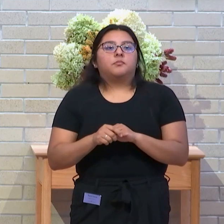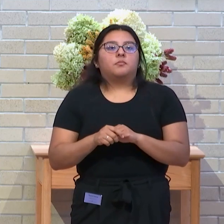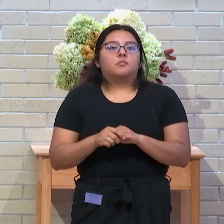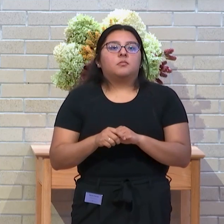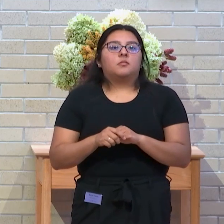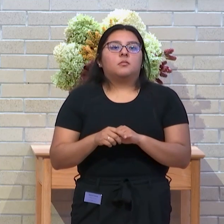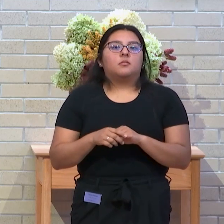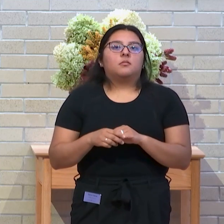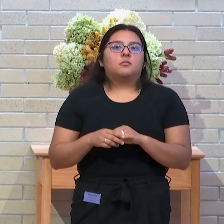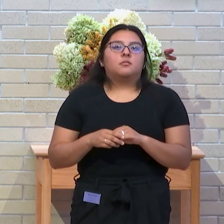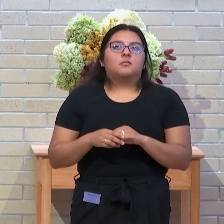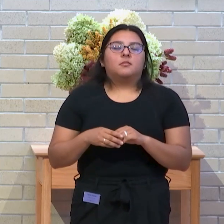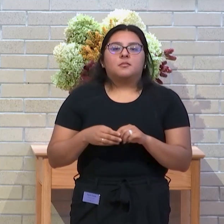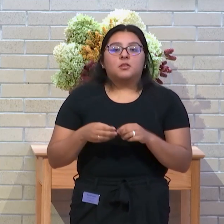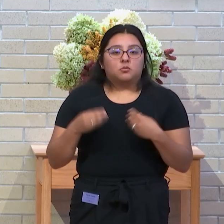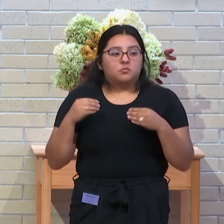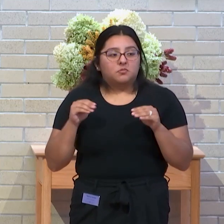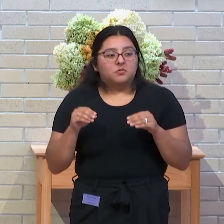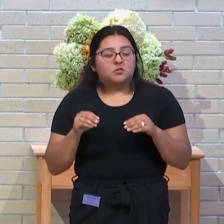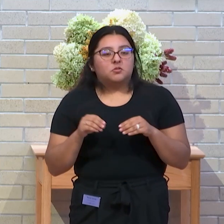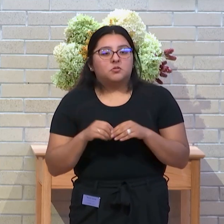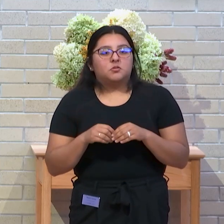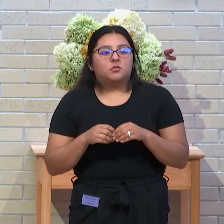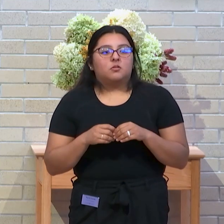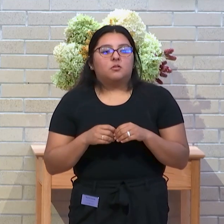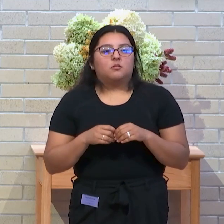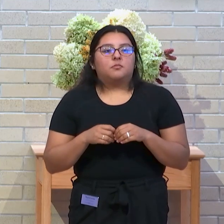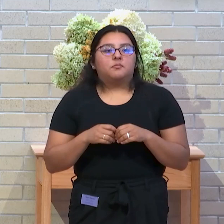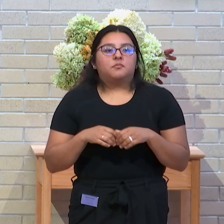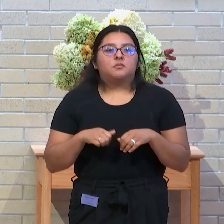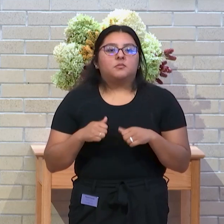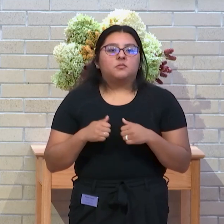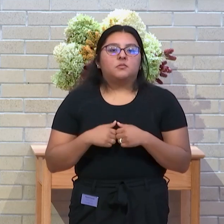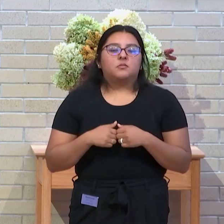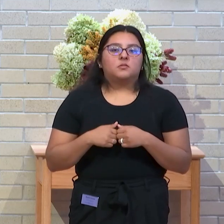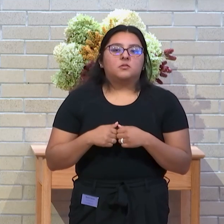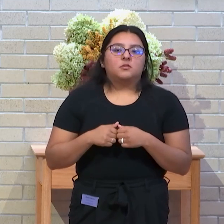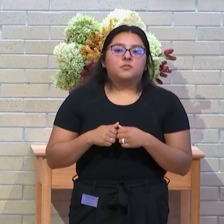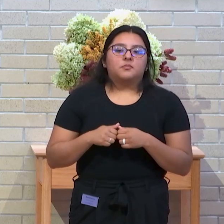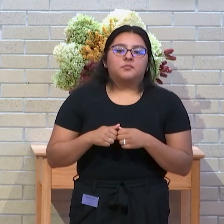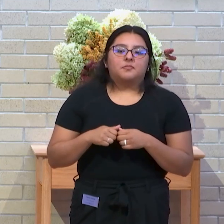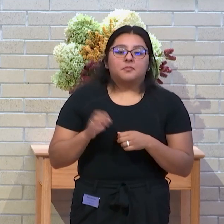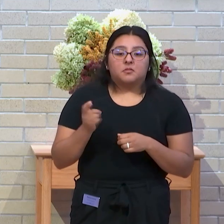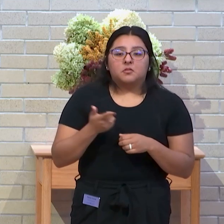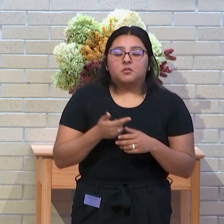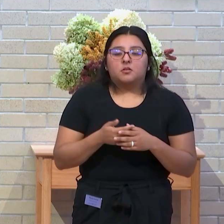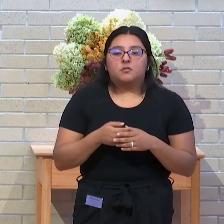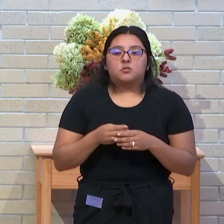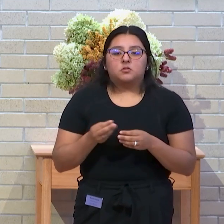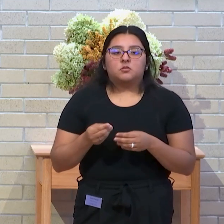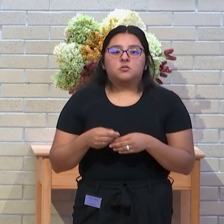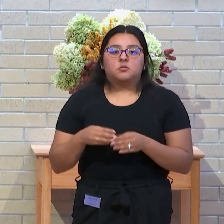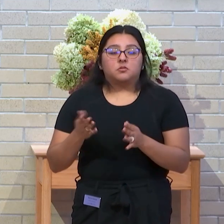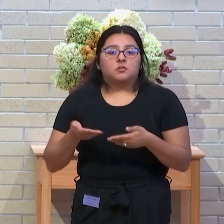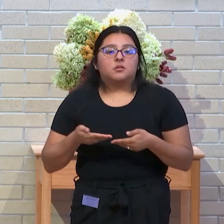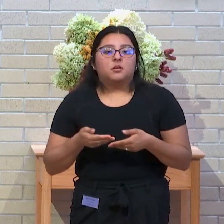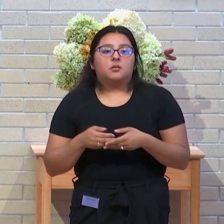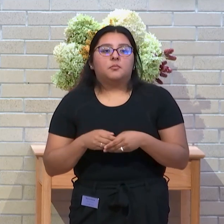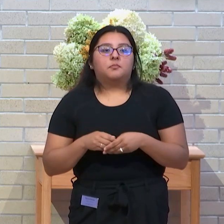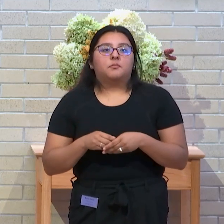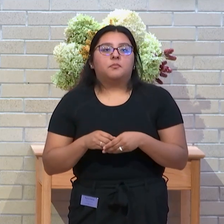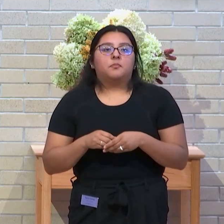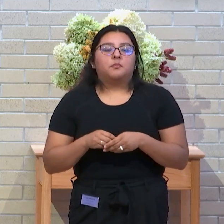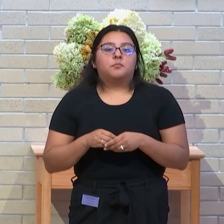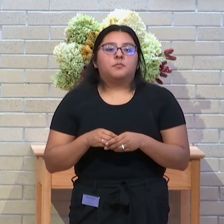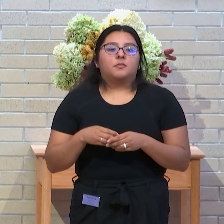Store cashier trusted them and felt comfortable enough to invite them and the rest of us by association to participate in